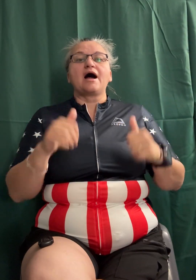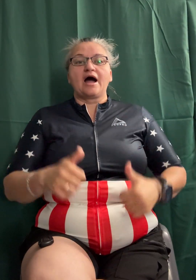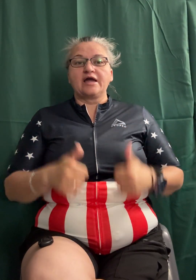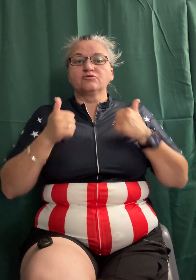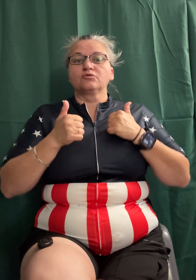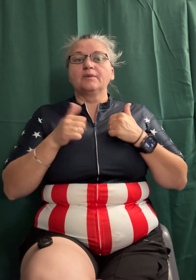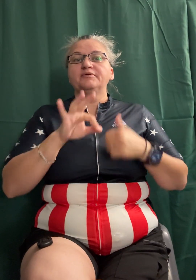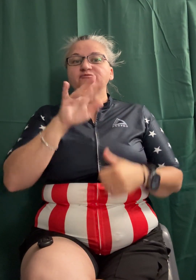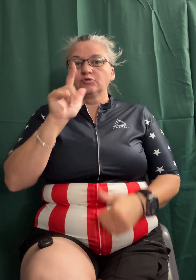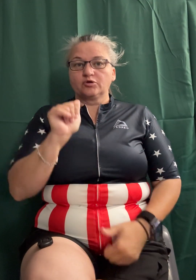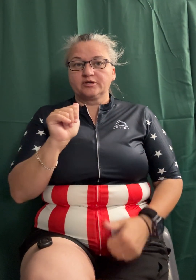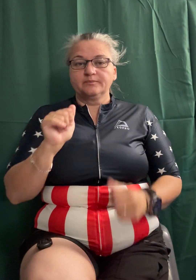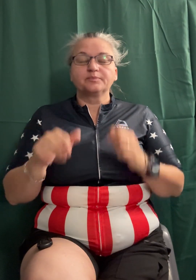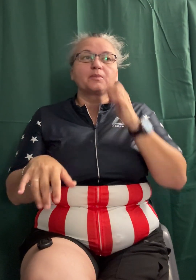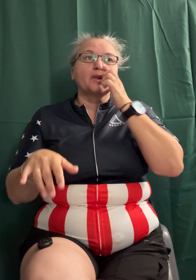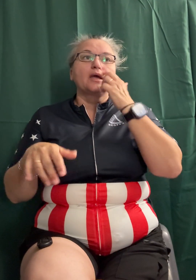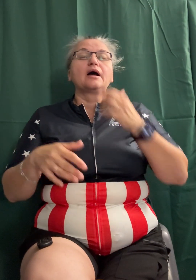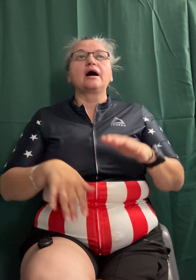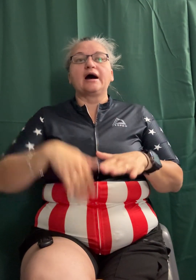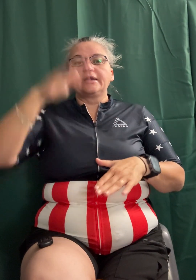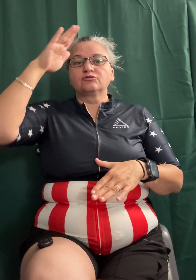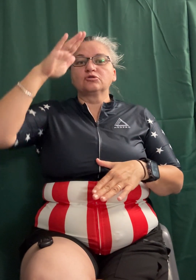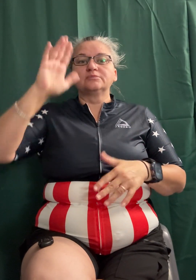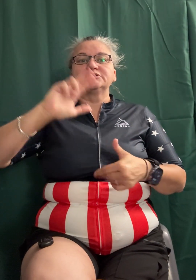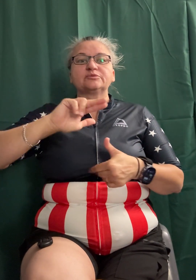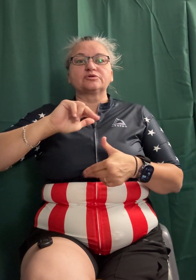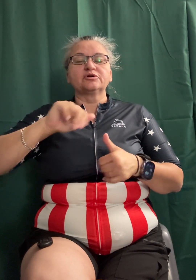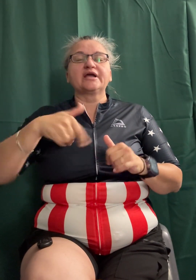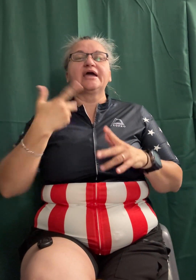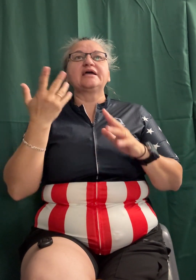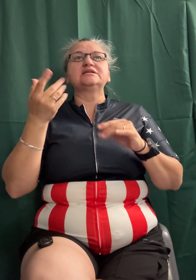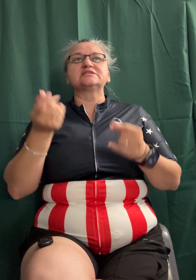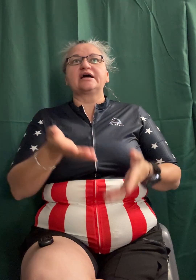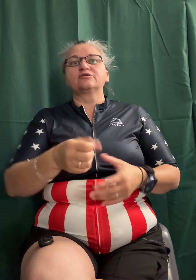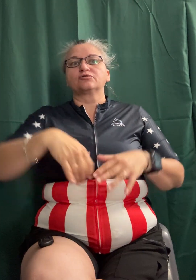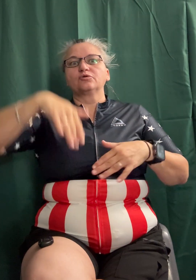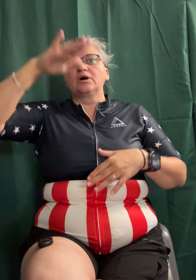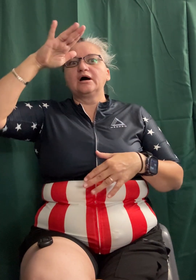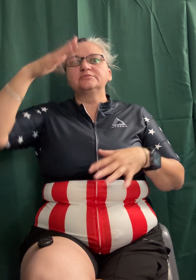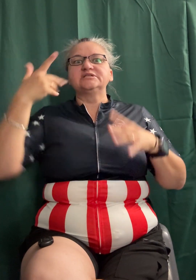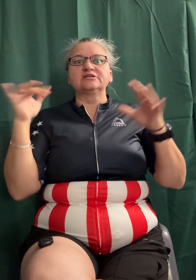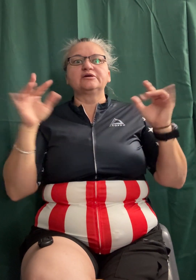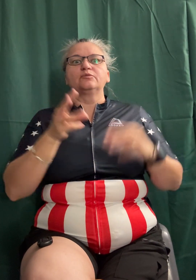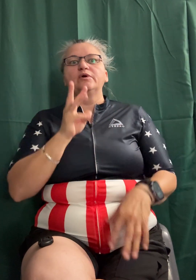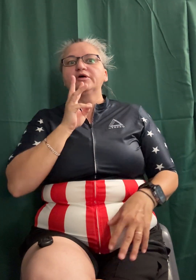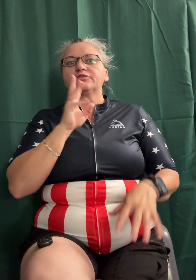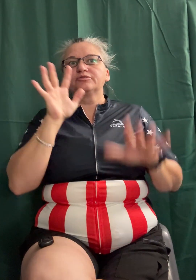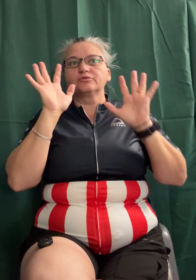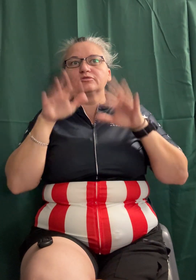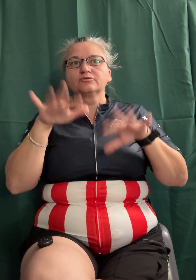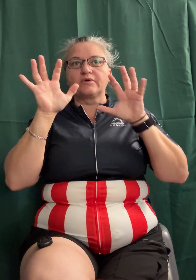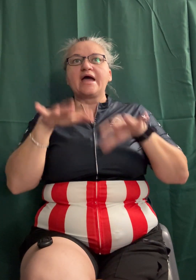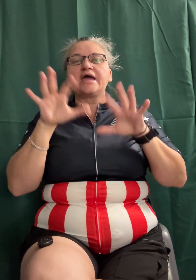I grew up in Florida. I grew up dealing with hurricanes. I grew up dealing with the